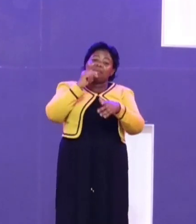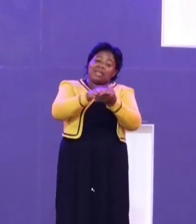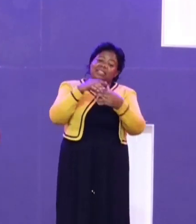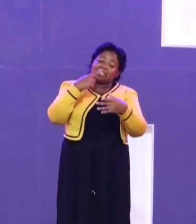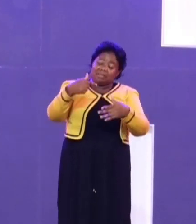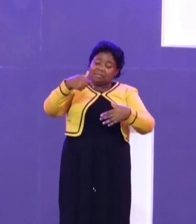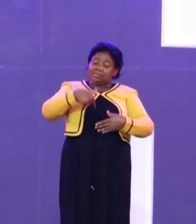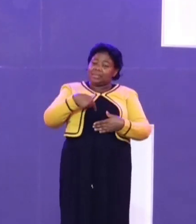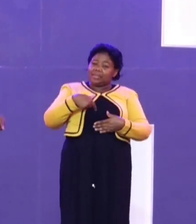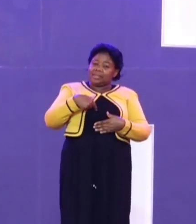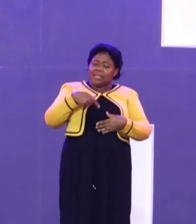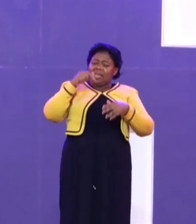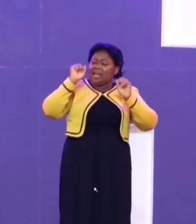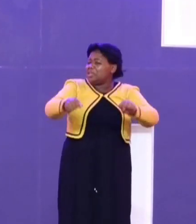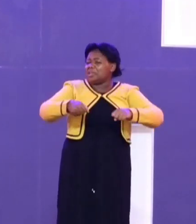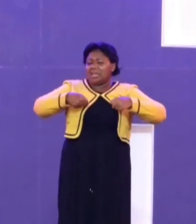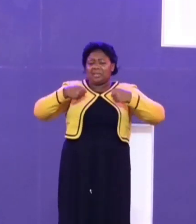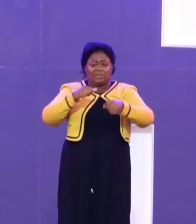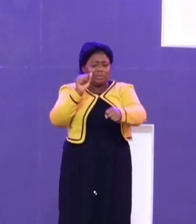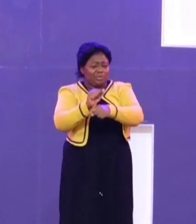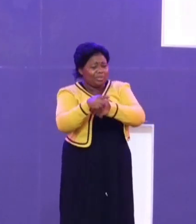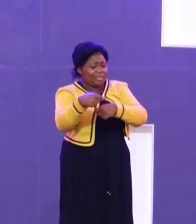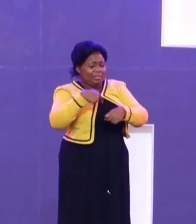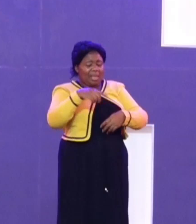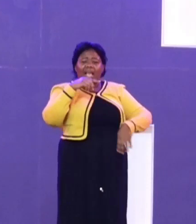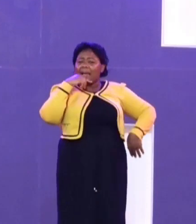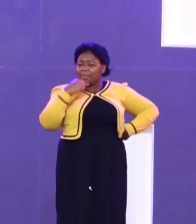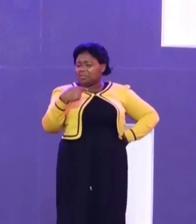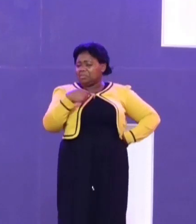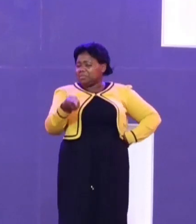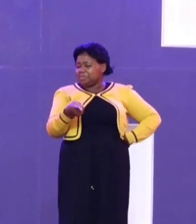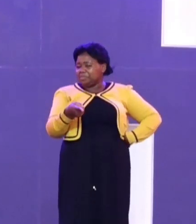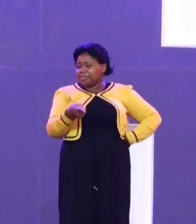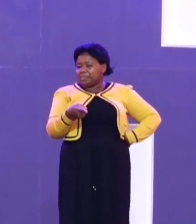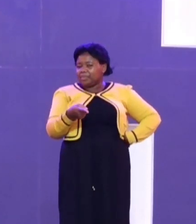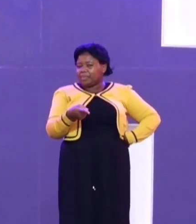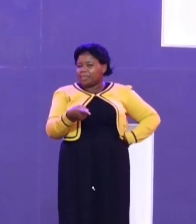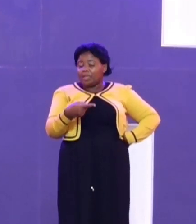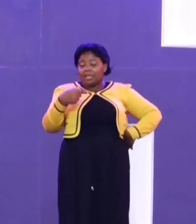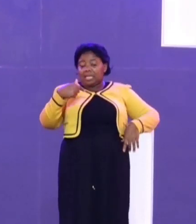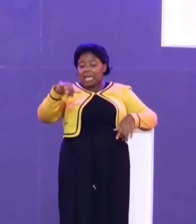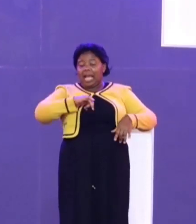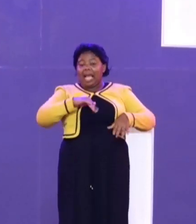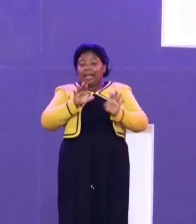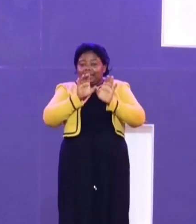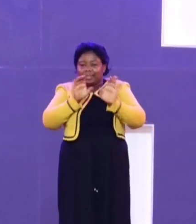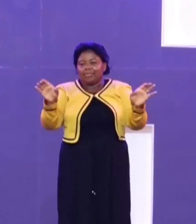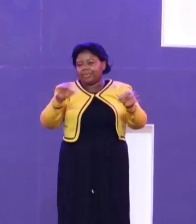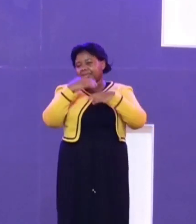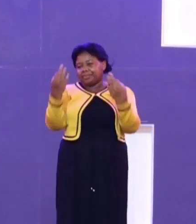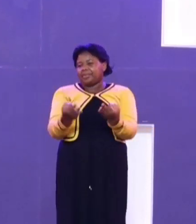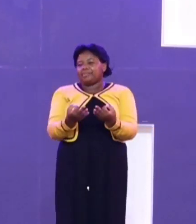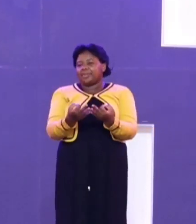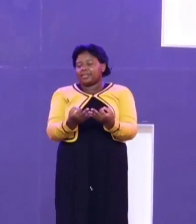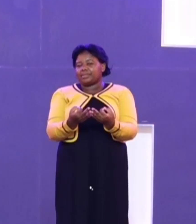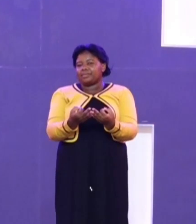also says me. Ekisinza kikola nze ng'omusajja. Me as a man, I can never do such a thing. Nze nayawula amaka. Now I separates